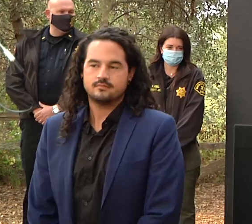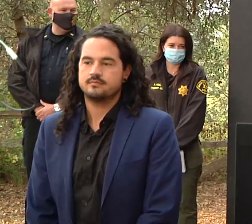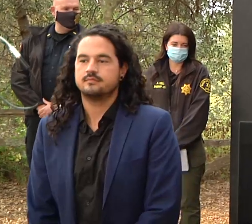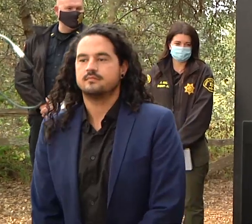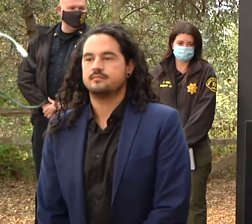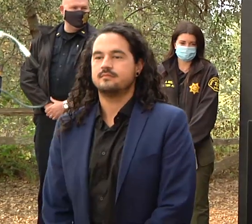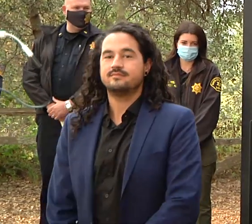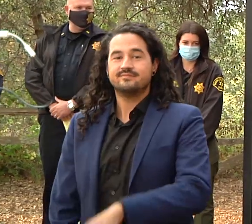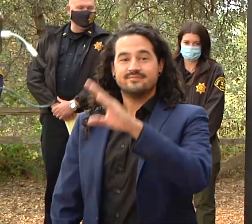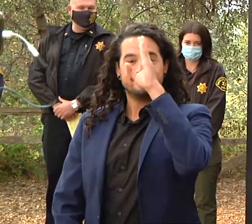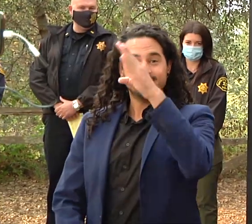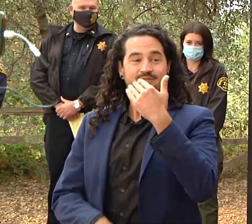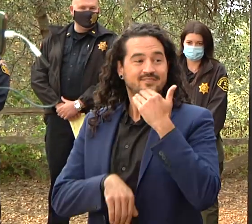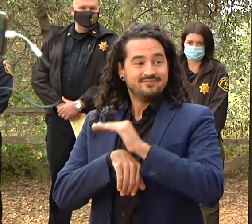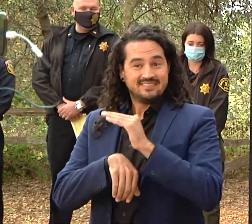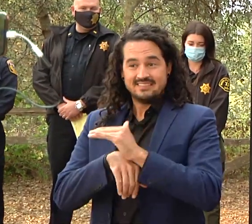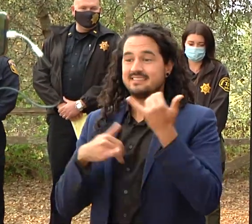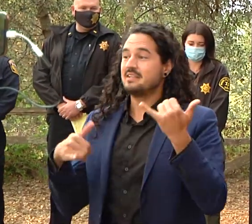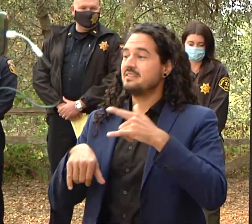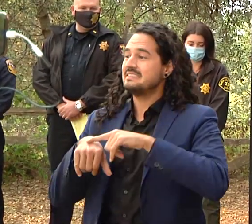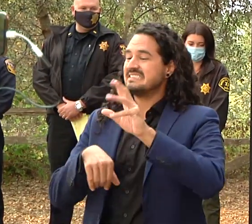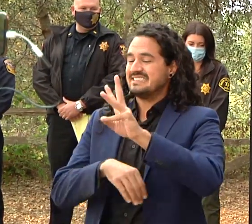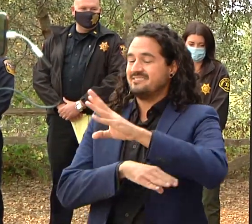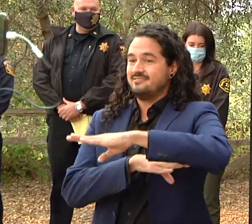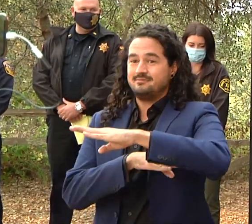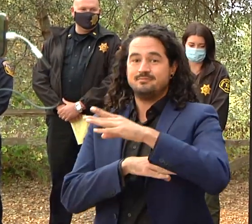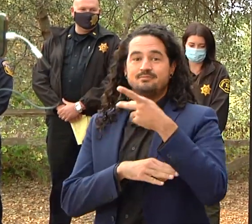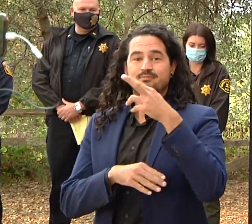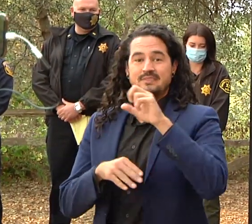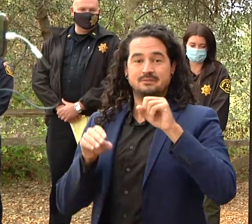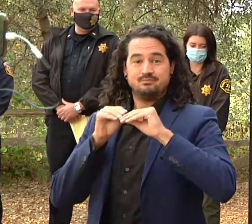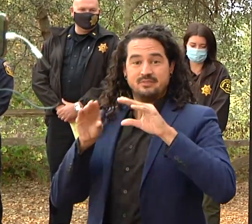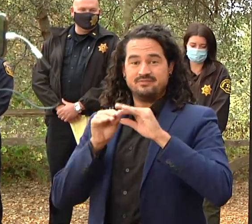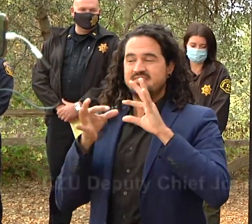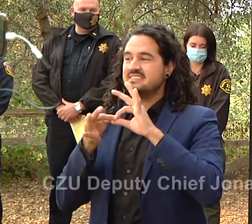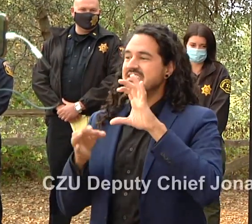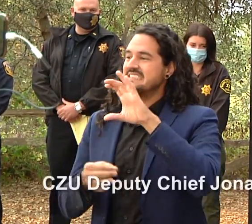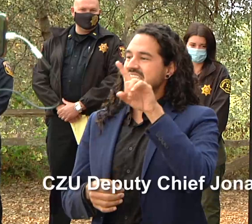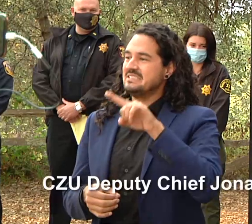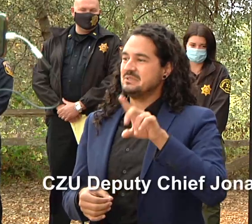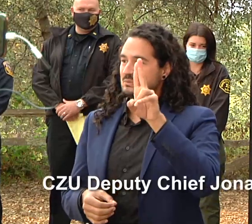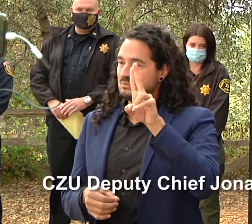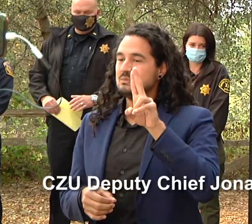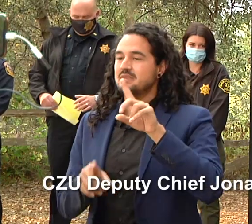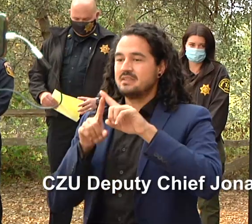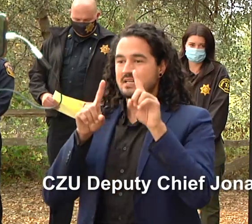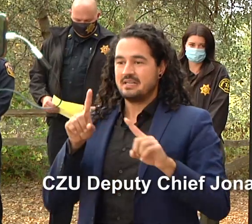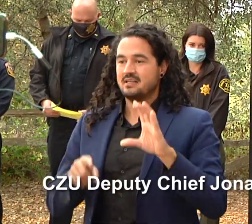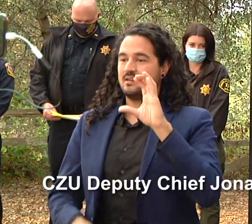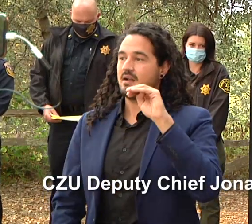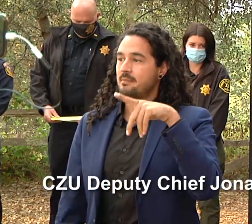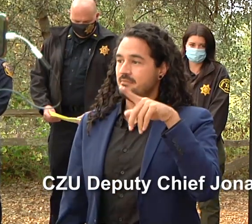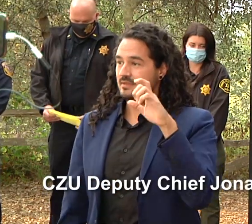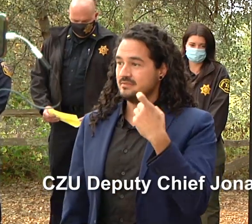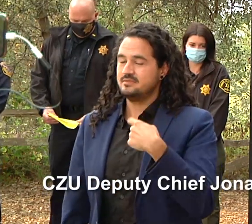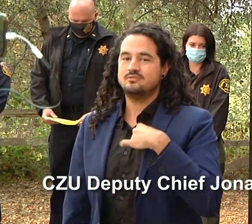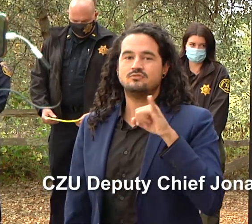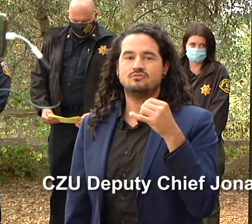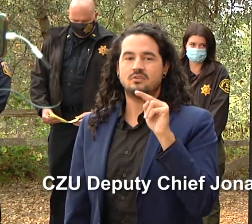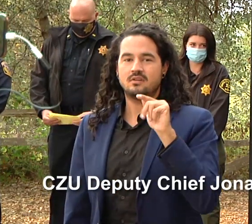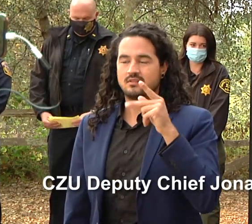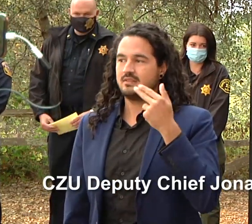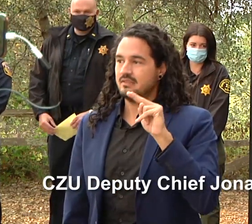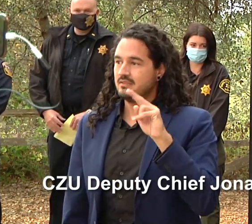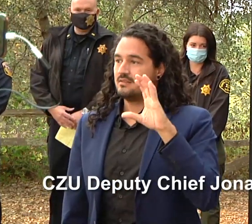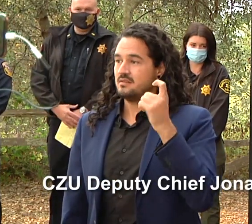well good evening this is the 6 p.m. press conference here on the czu complex my name is jonathan cox deputy chief for cal fire san mateo santa cruz unit